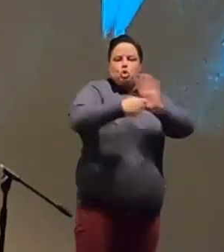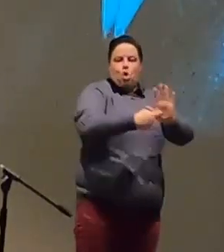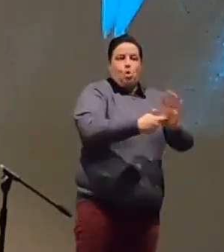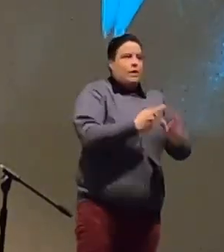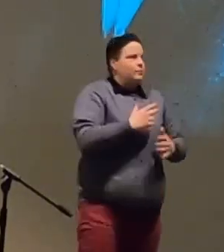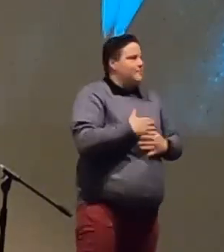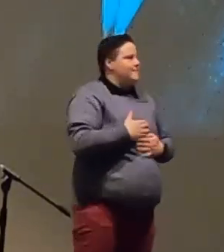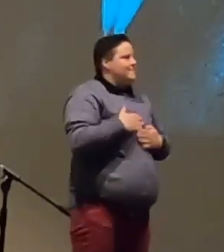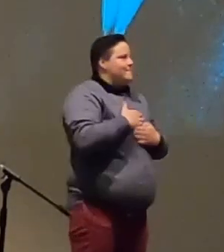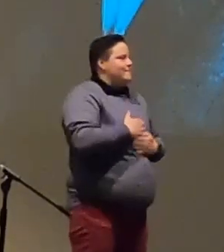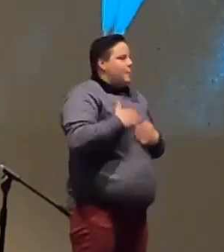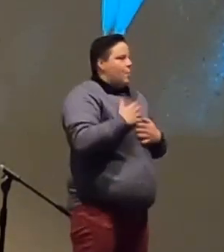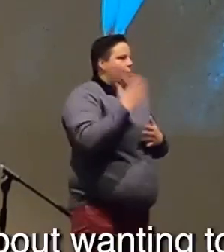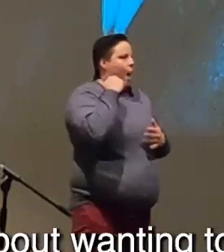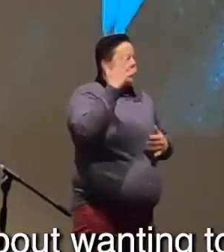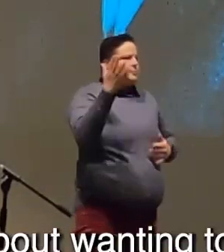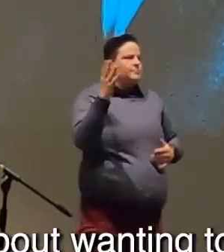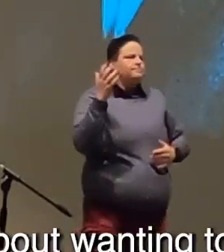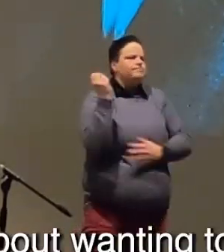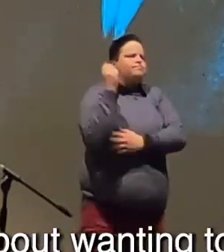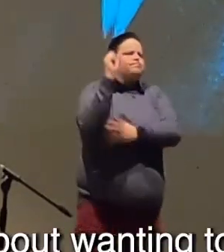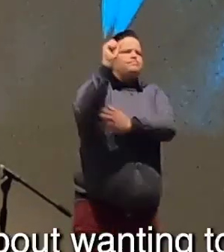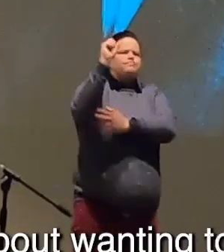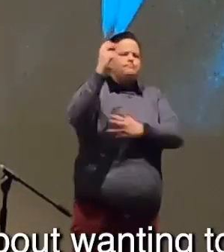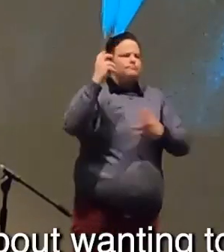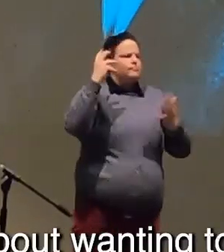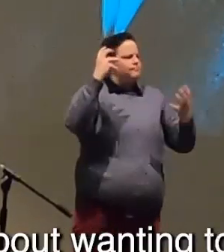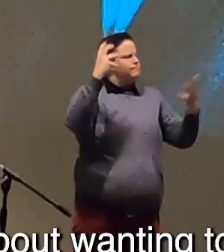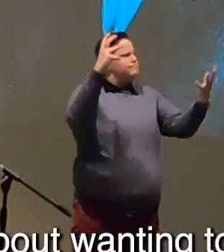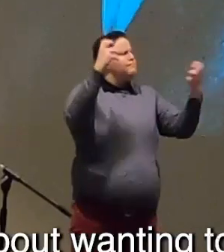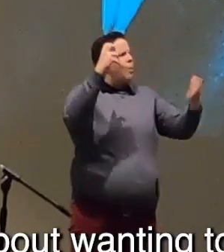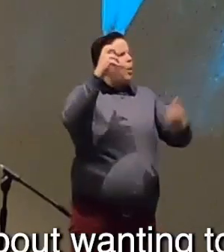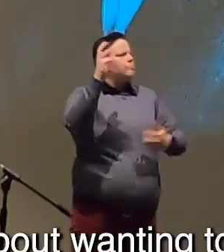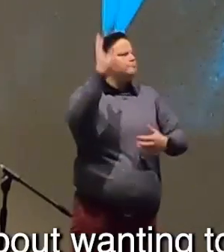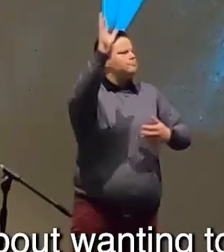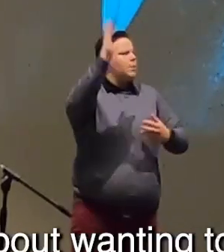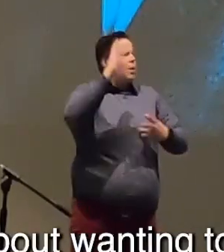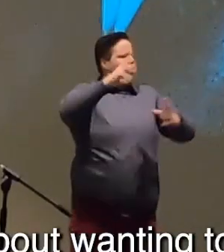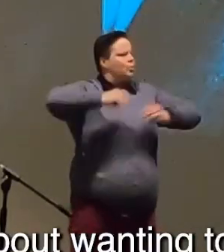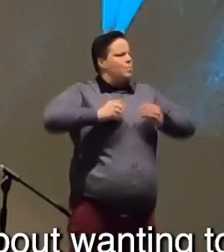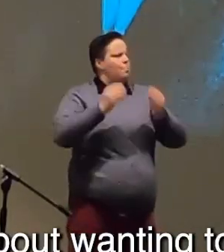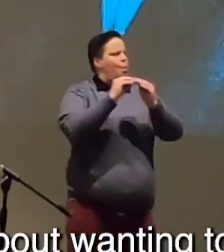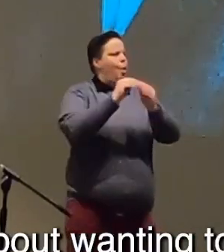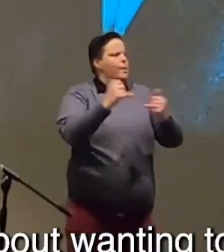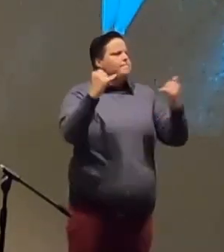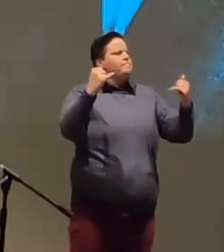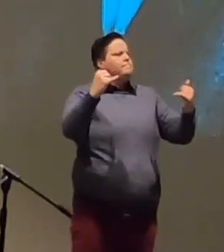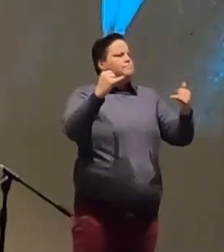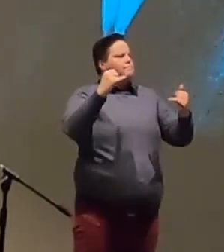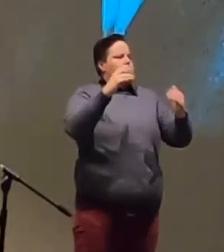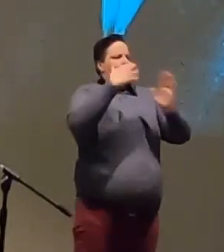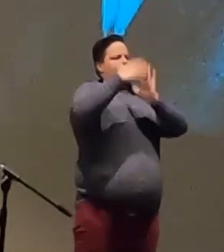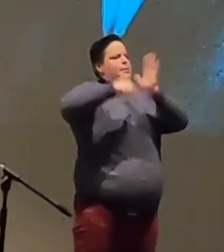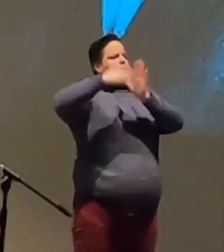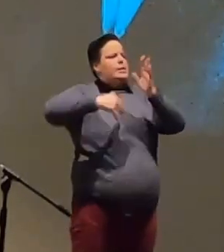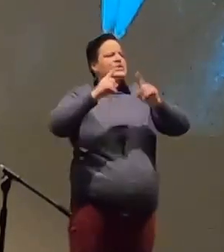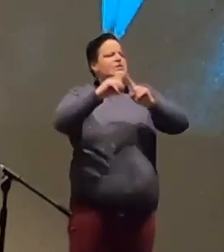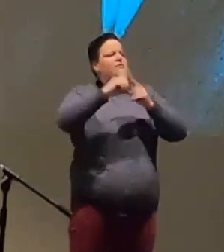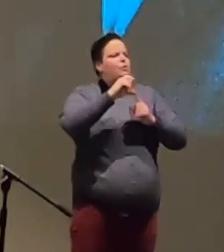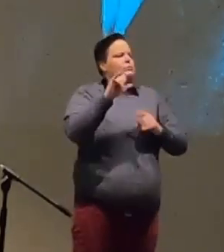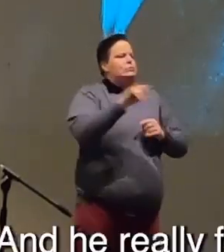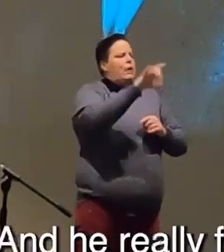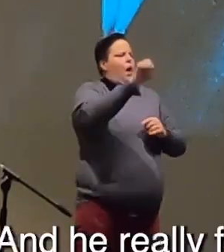he was very outspoken about wanting to accept more contemporary scenes and different styles into